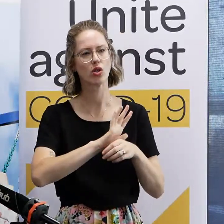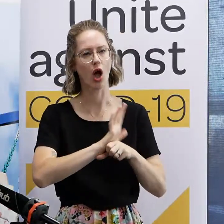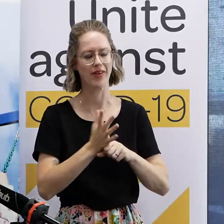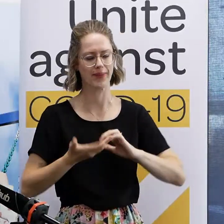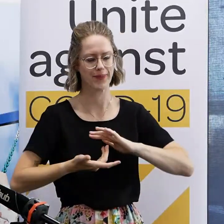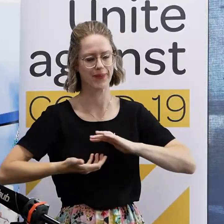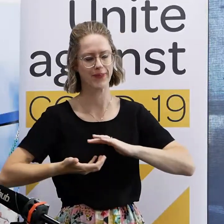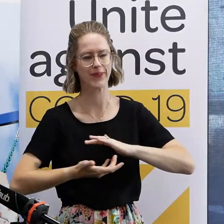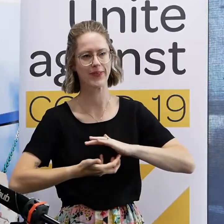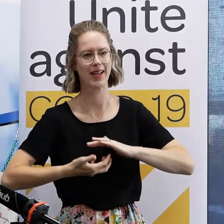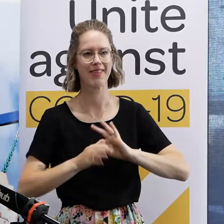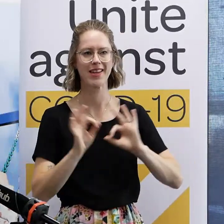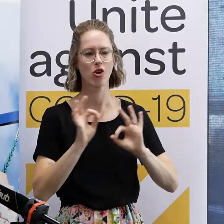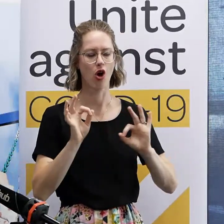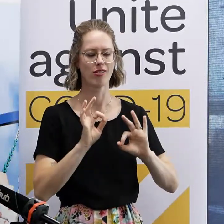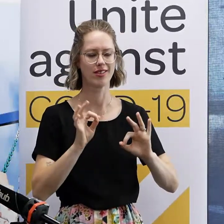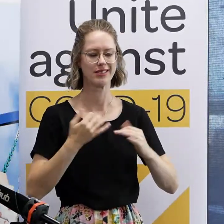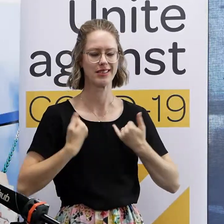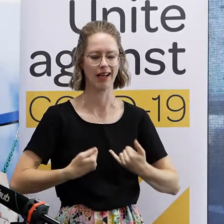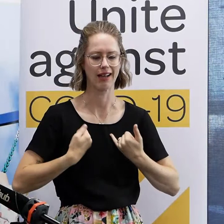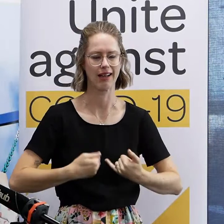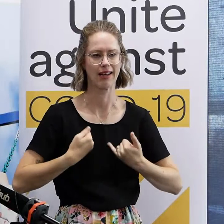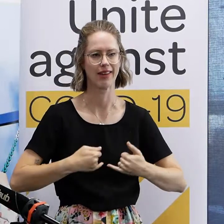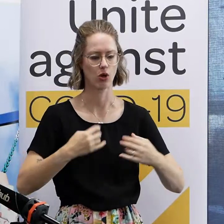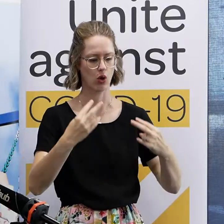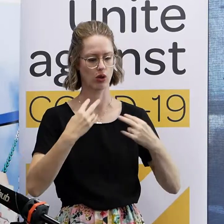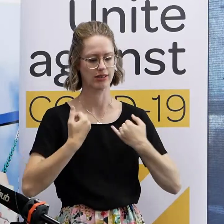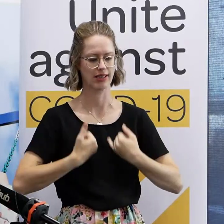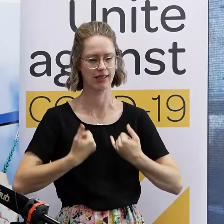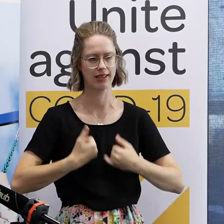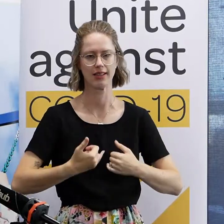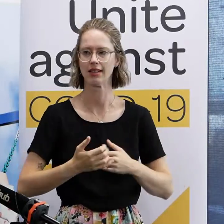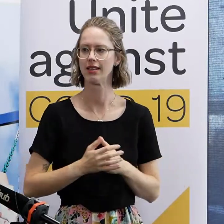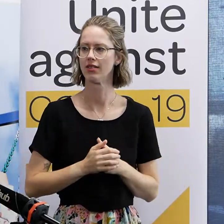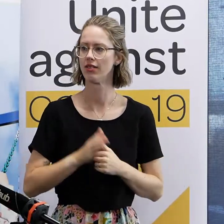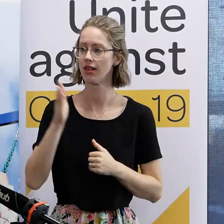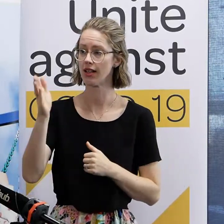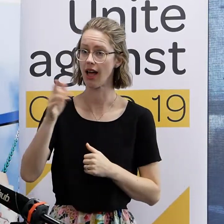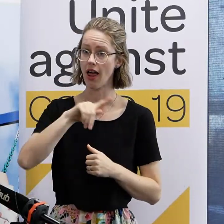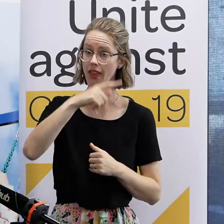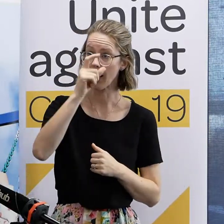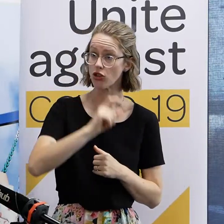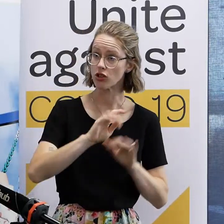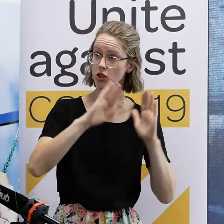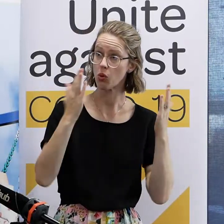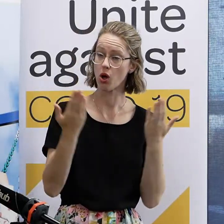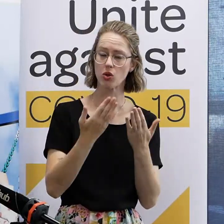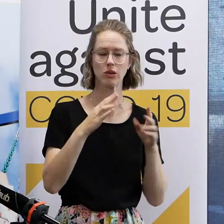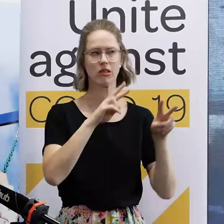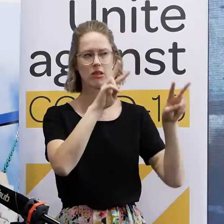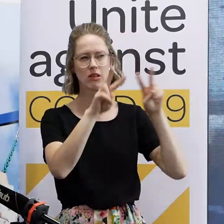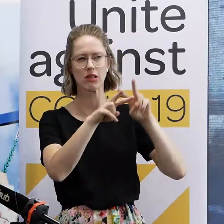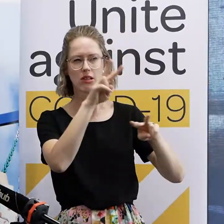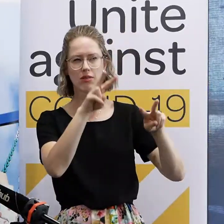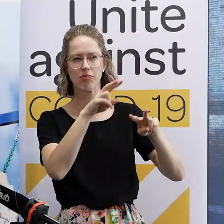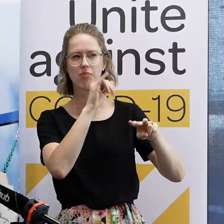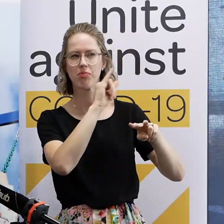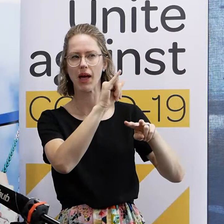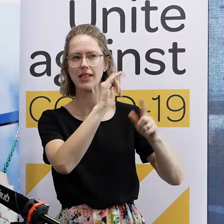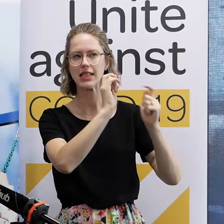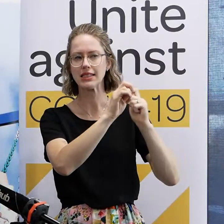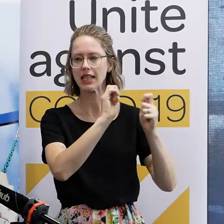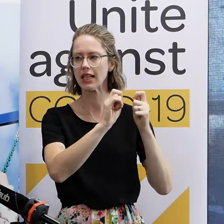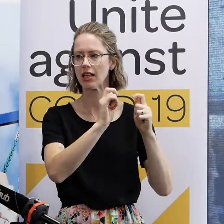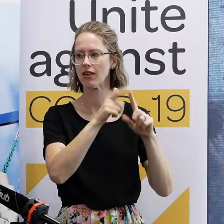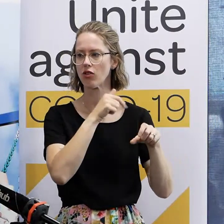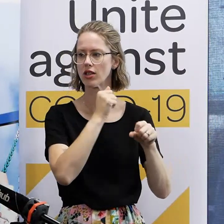who don't have active infections, so they wouldn't present any risk anyway. Are there any countries in the world that you're particularly looking into? For example, there are